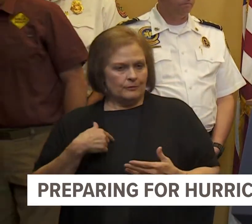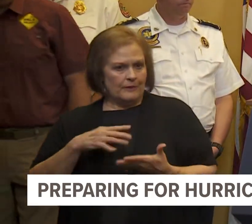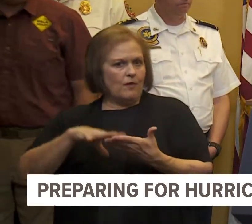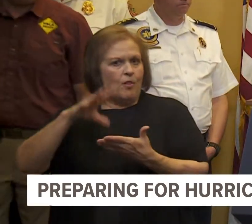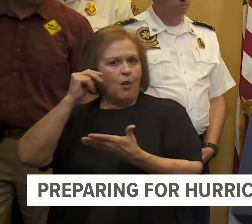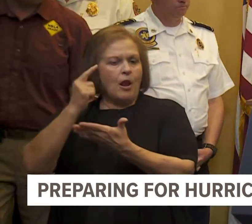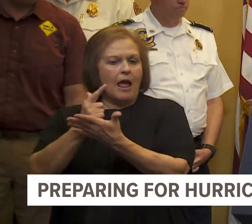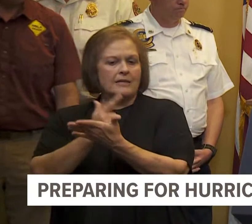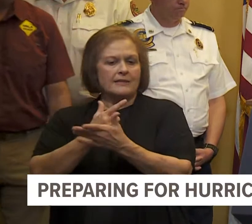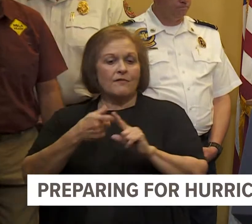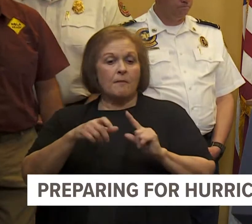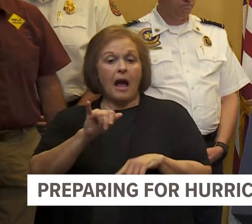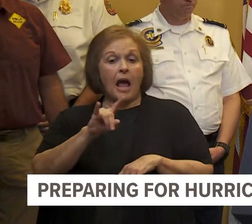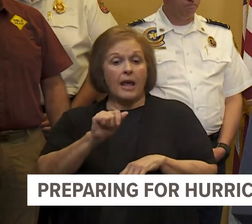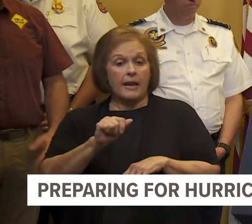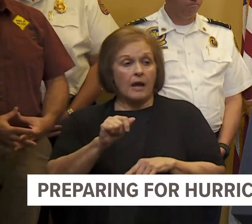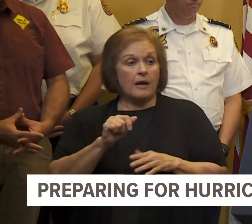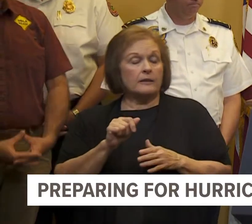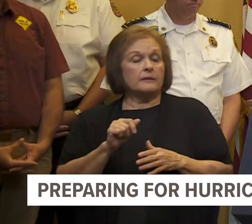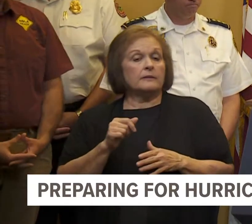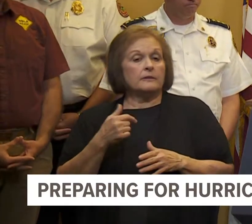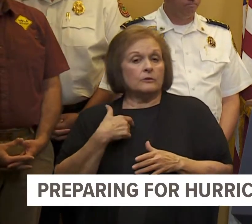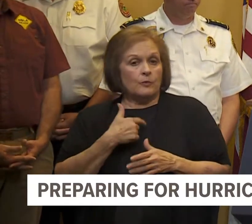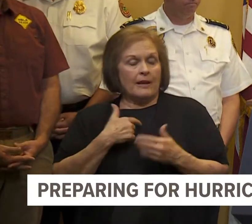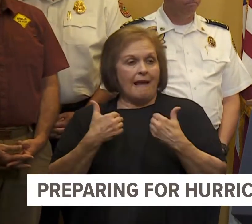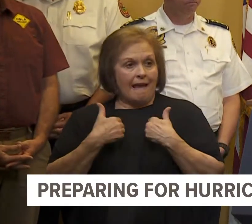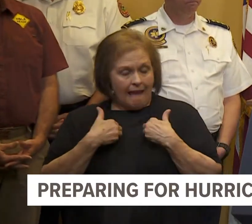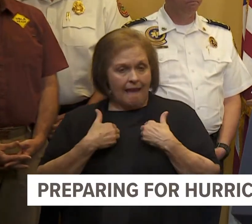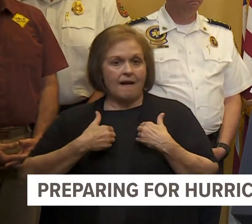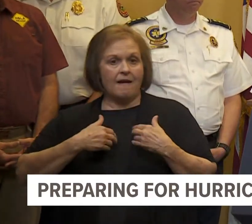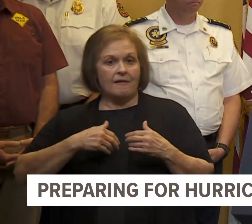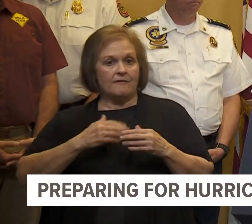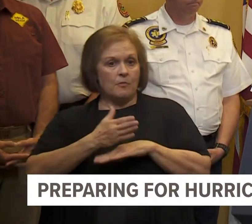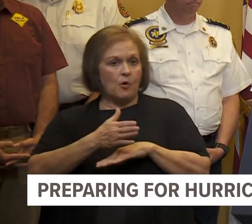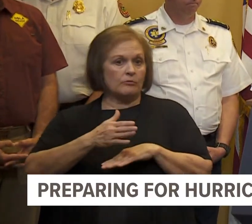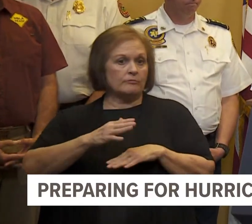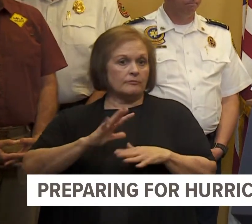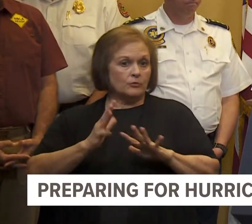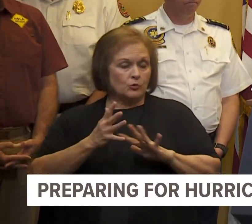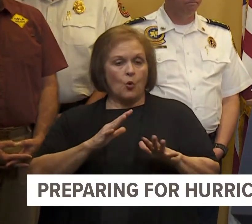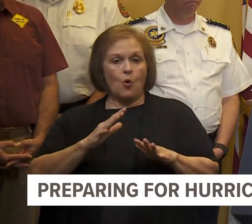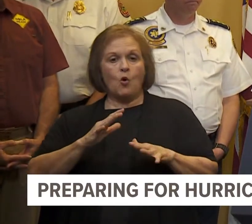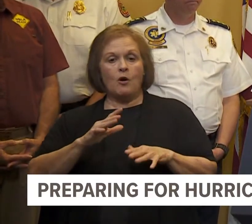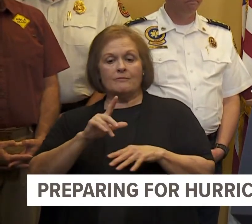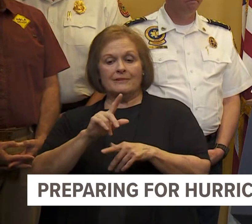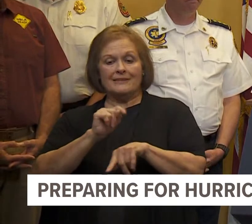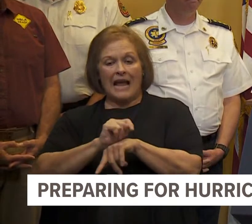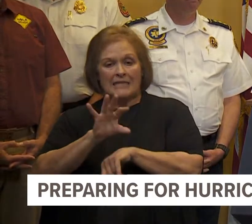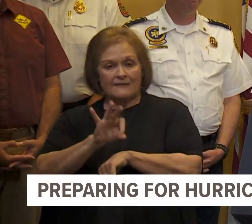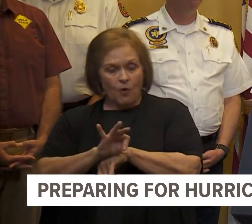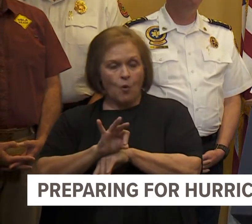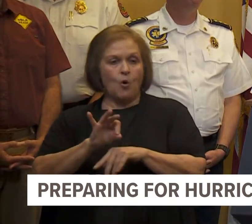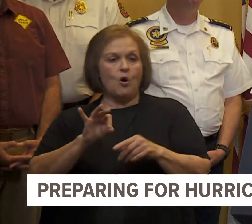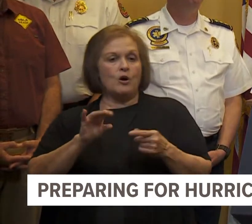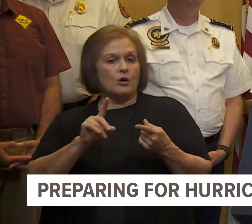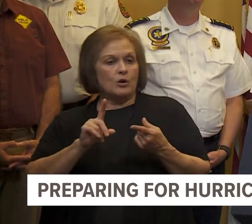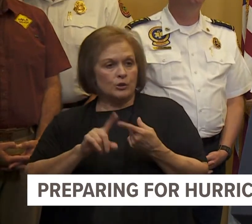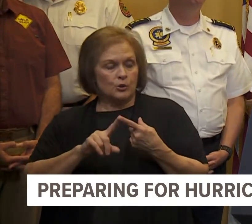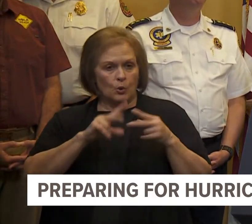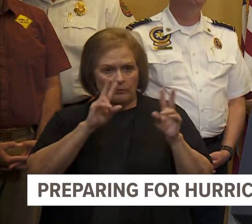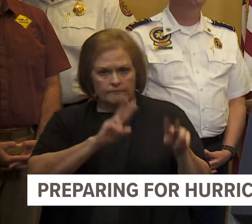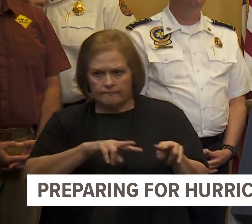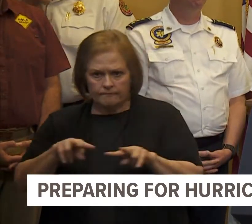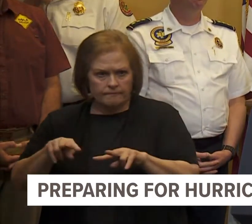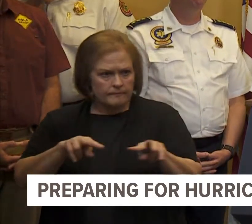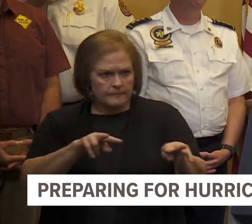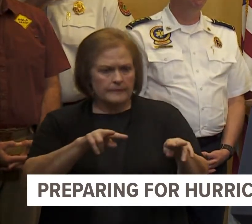from Ida. Well, we do have now an internal post-emergency task force for us to go out in the field in real time